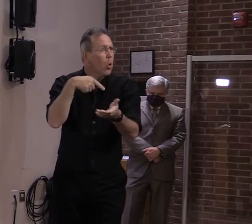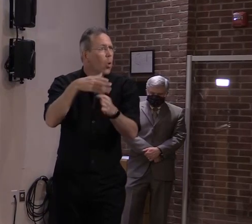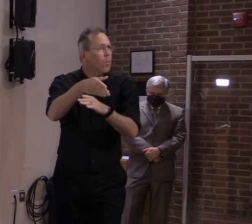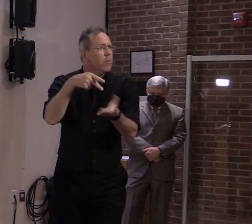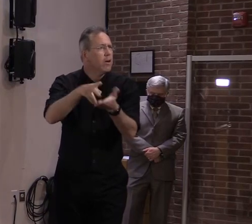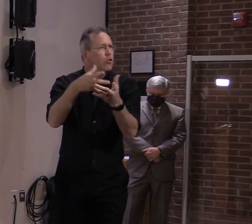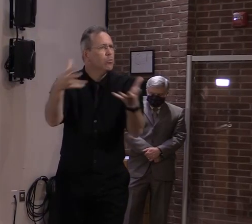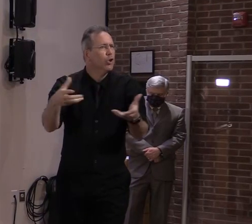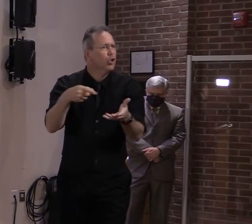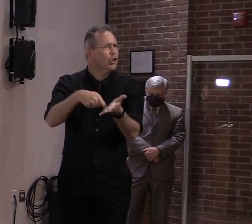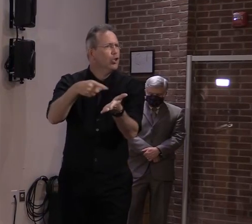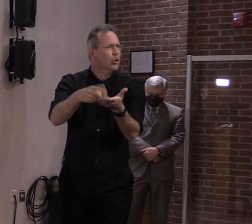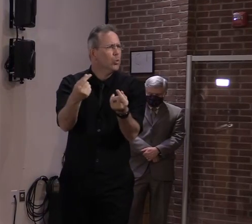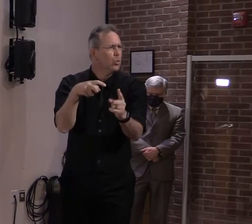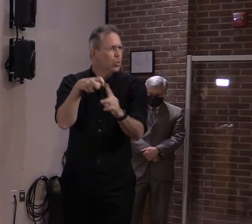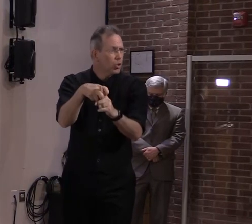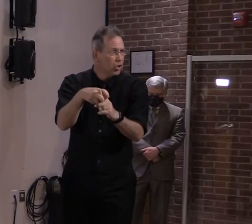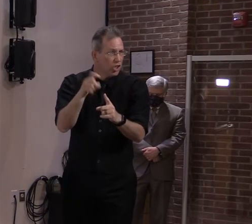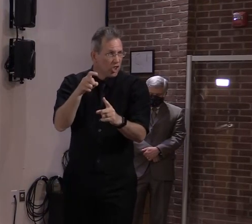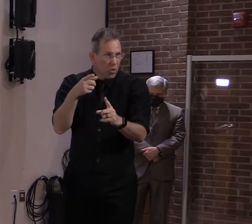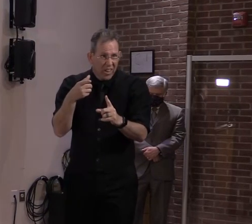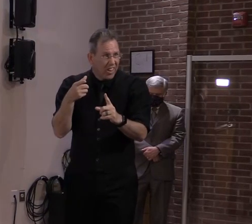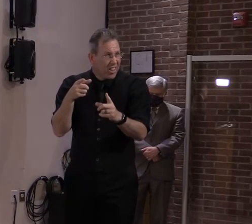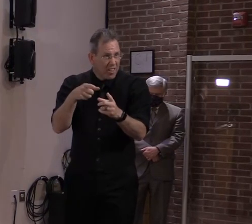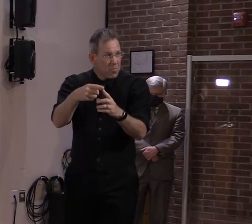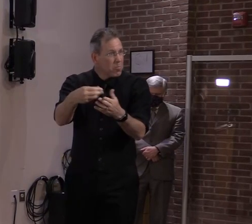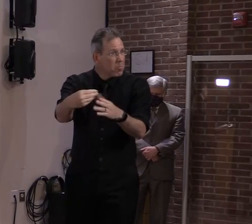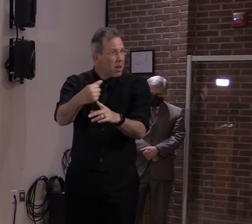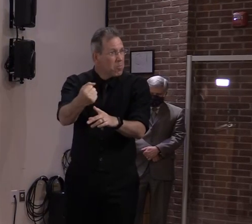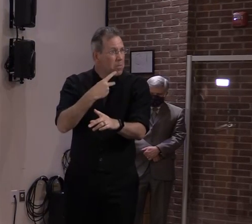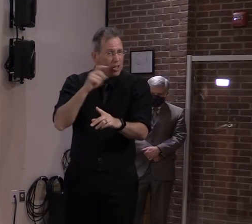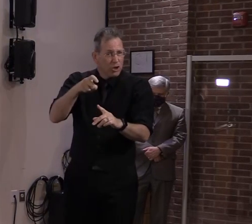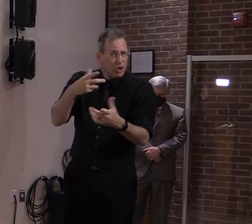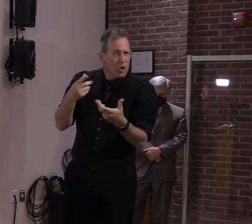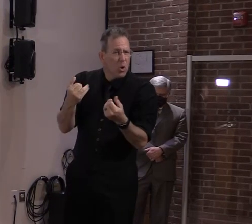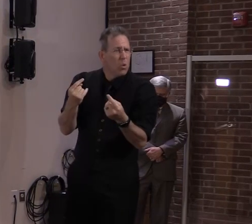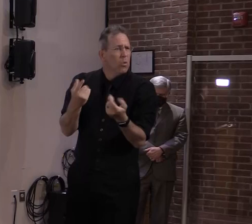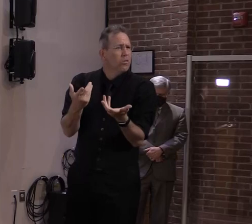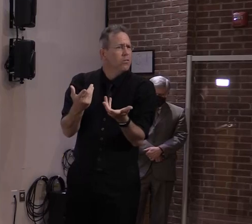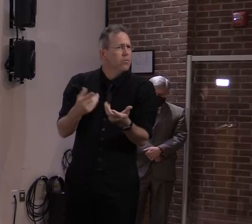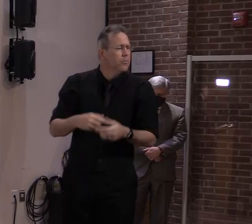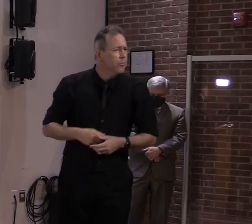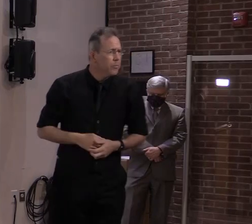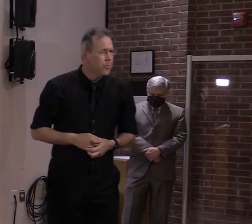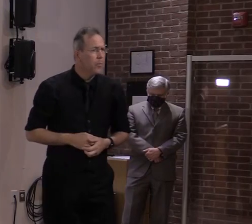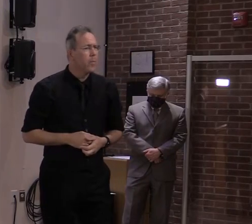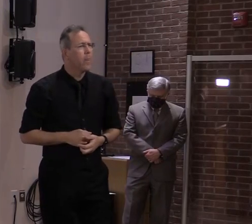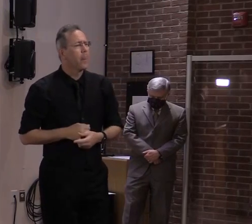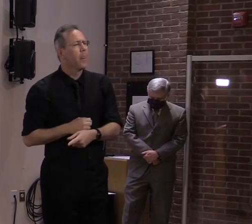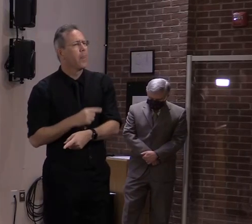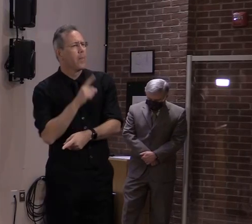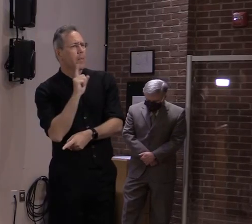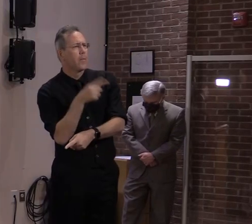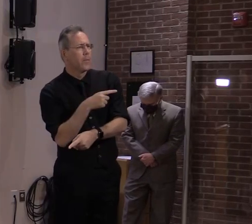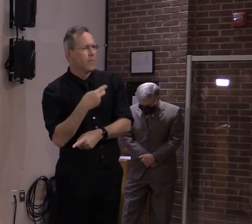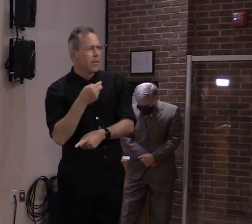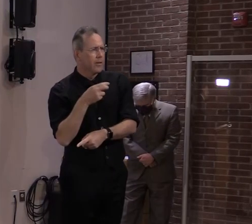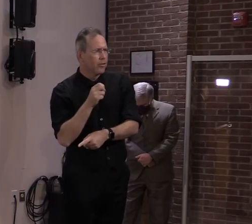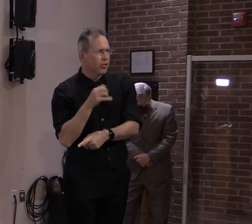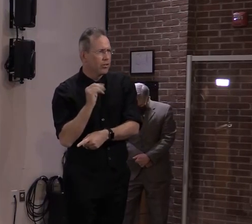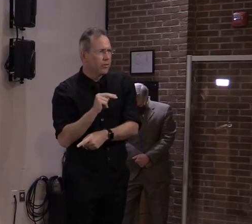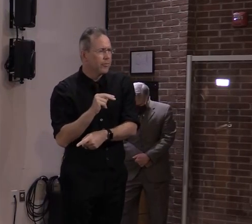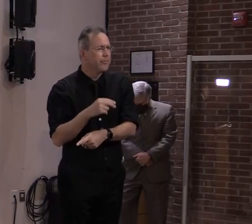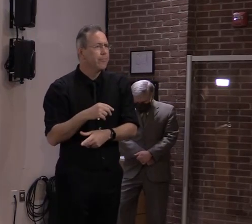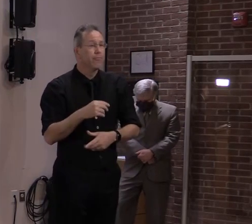Or would they have to pay it back? Yeah, you pick up on two concerns that we have. One is the enormity of the situation.